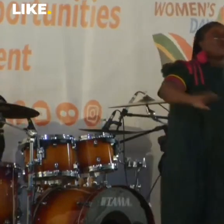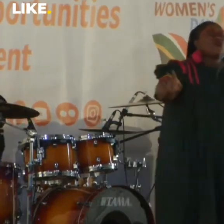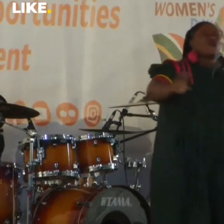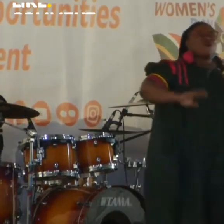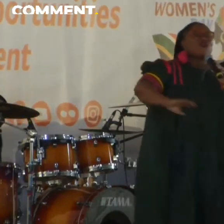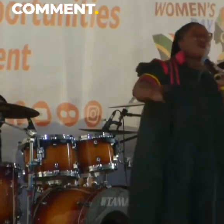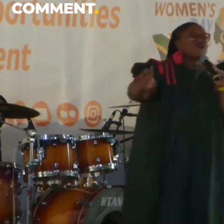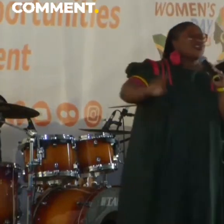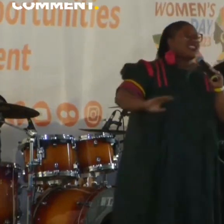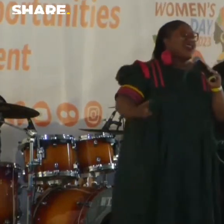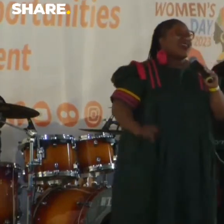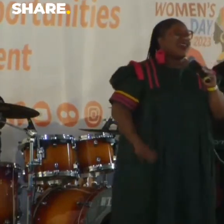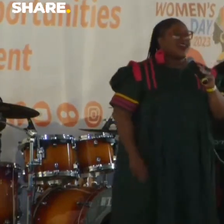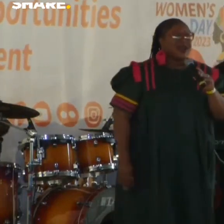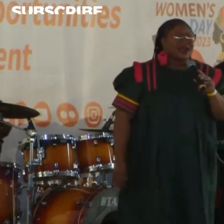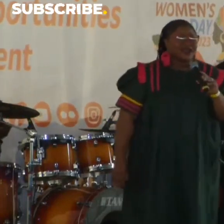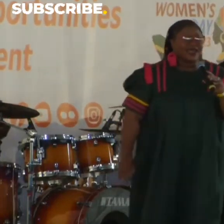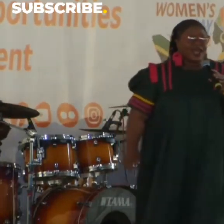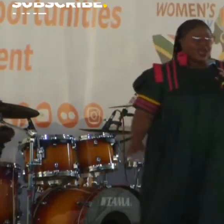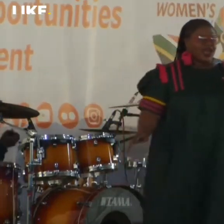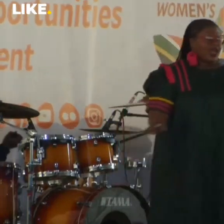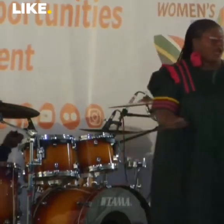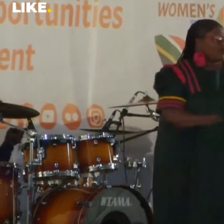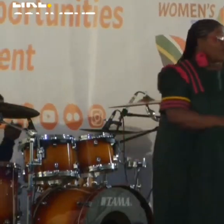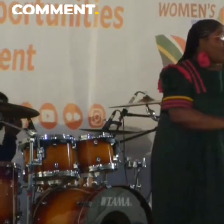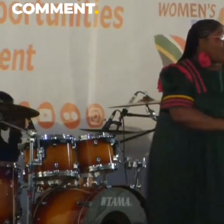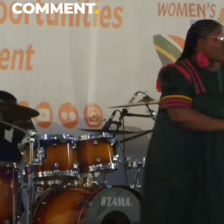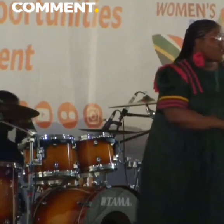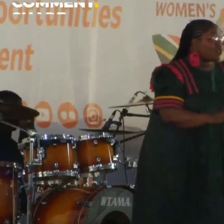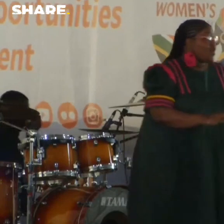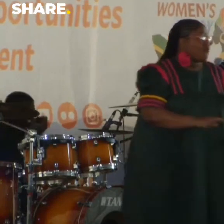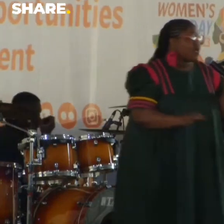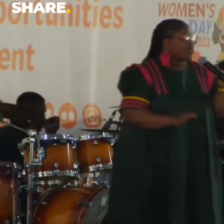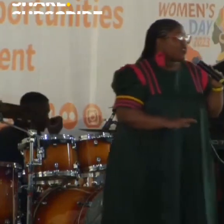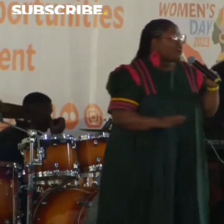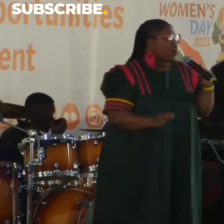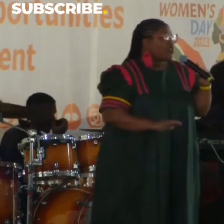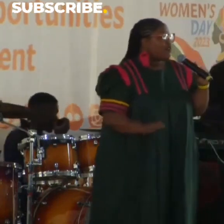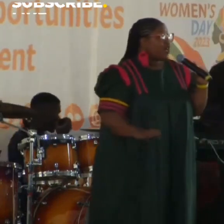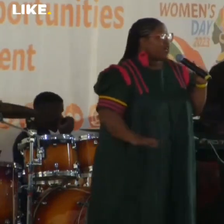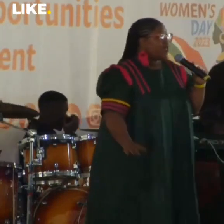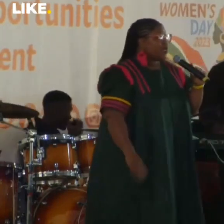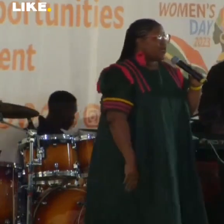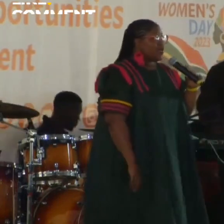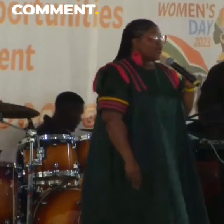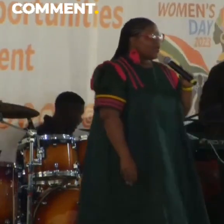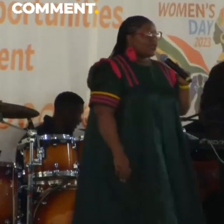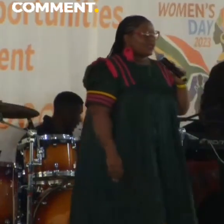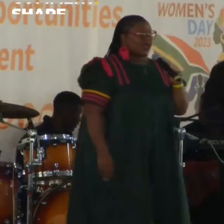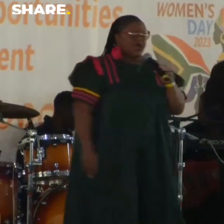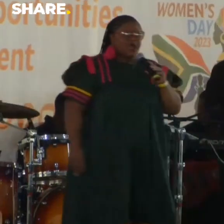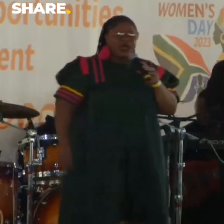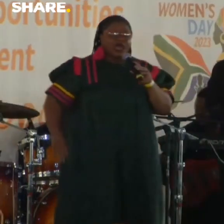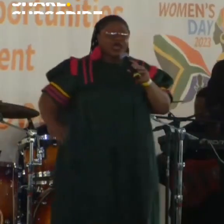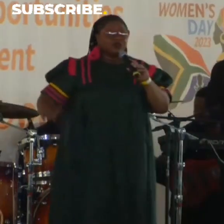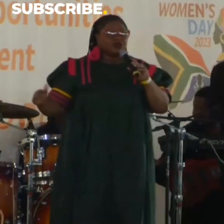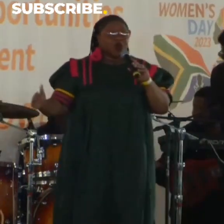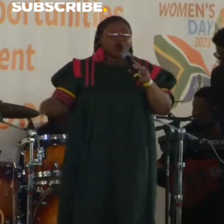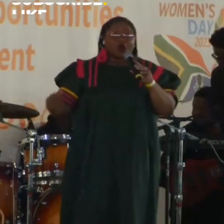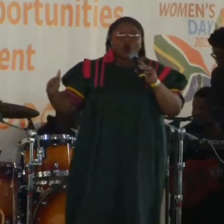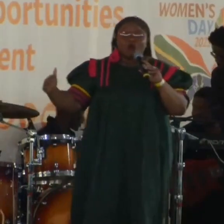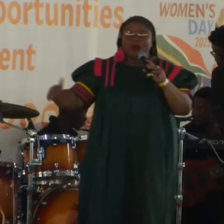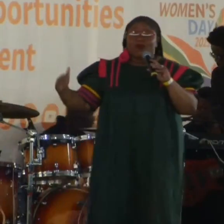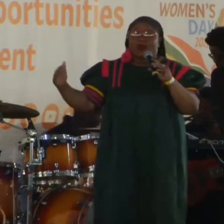transcending through the dark, and no slave master gonna find us, and